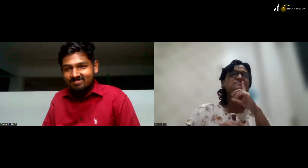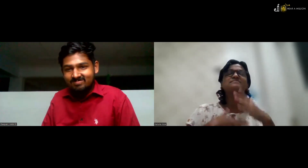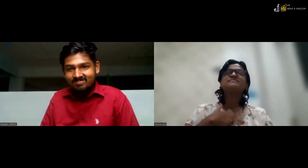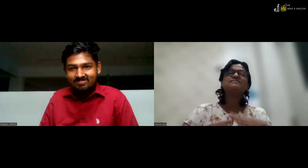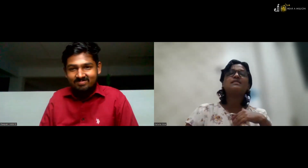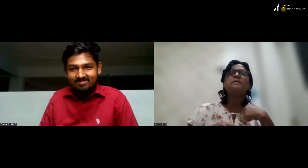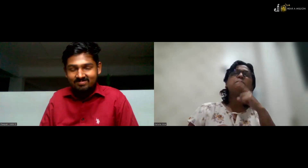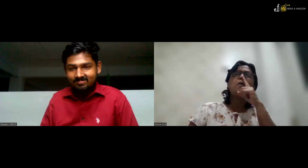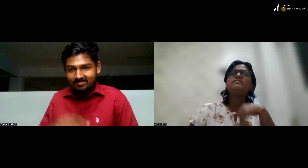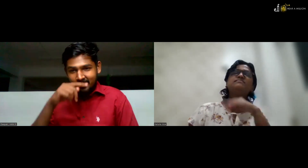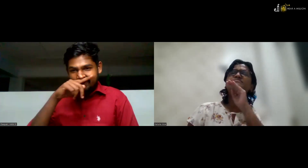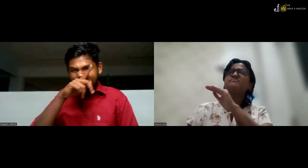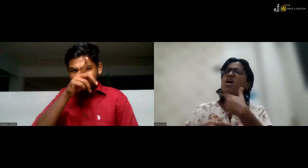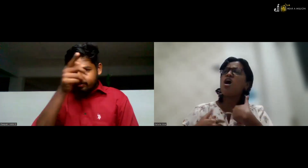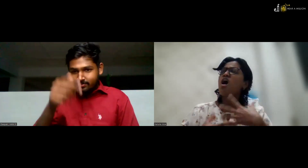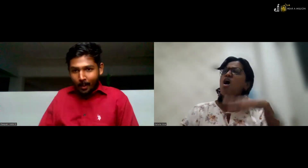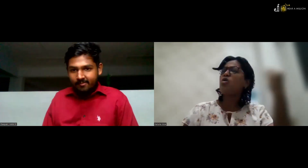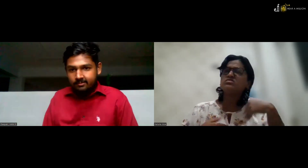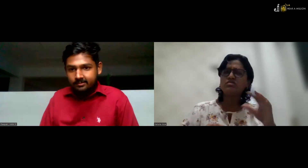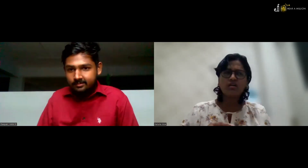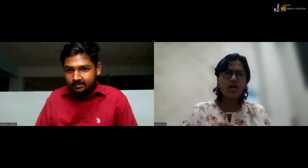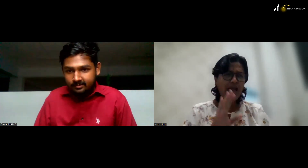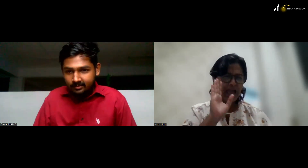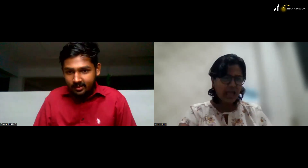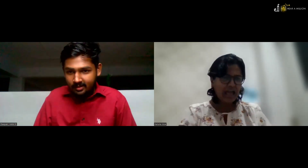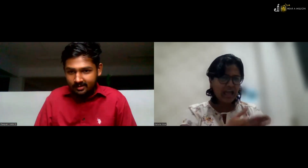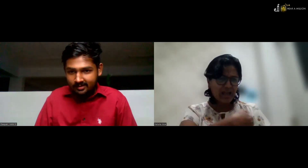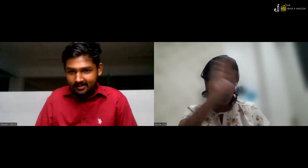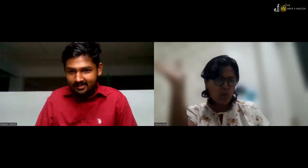this thing. So I thought that how I could go.